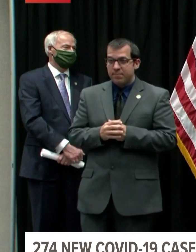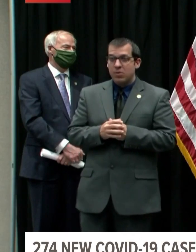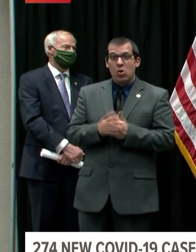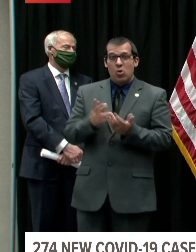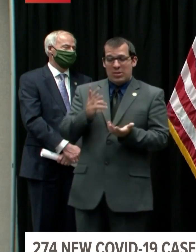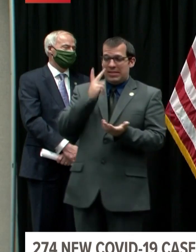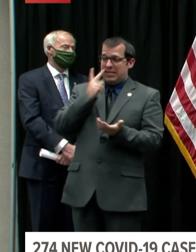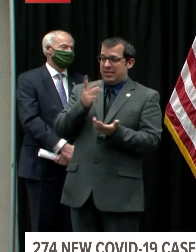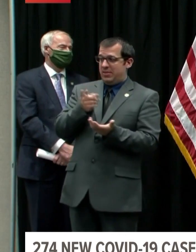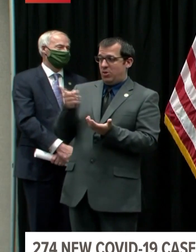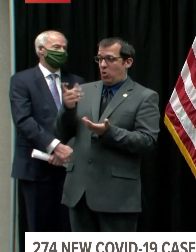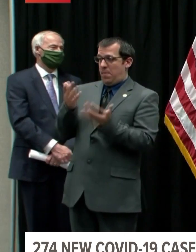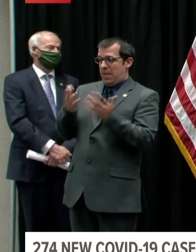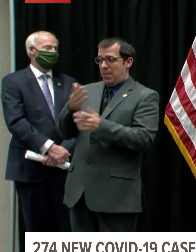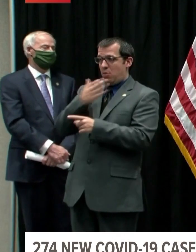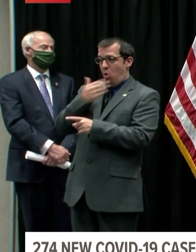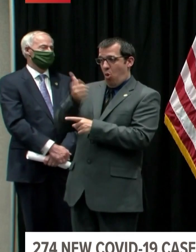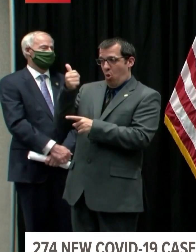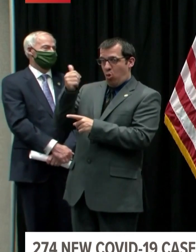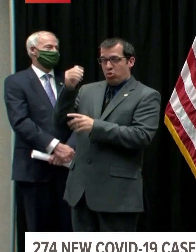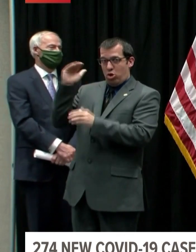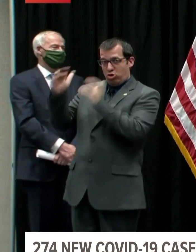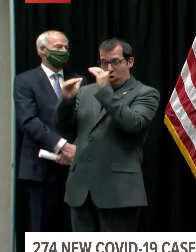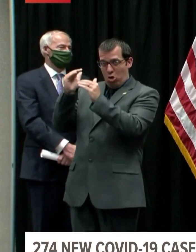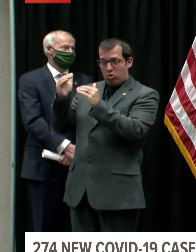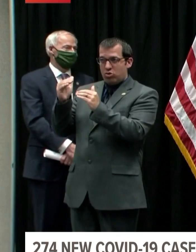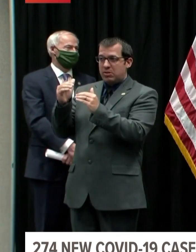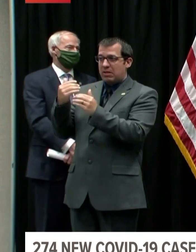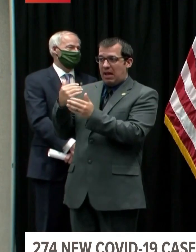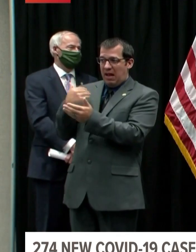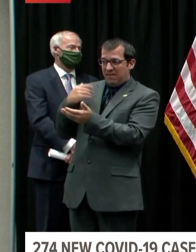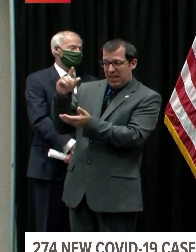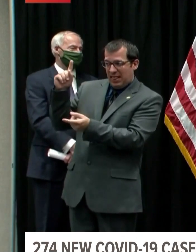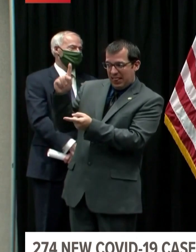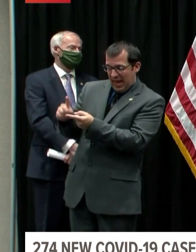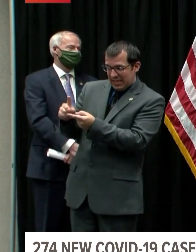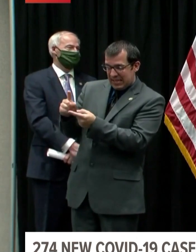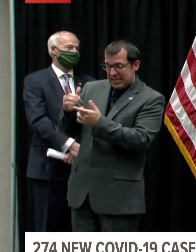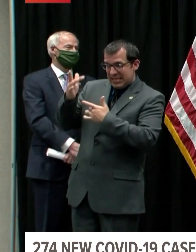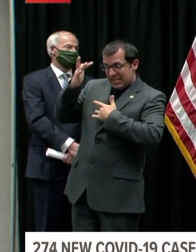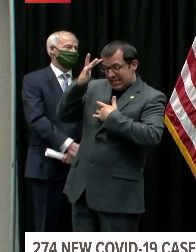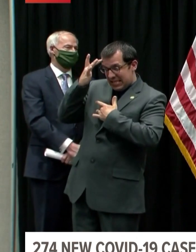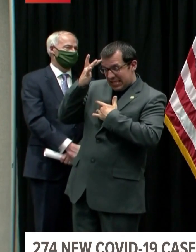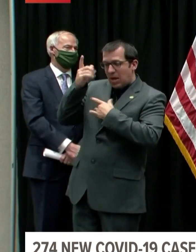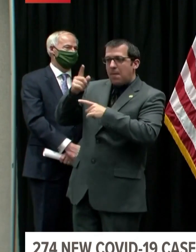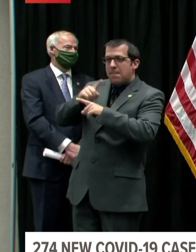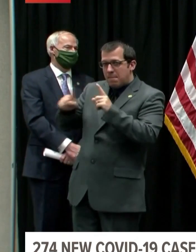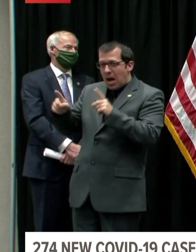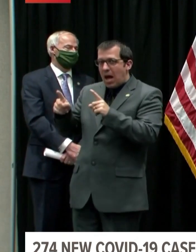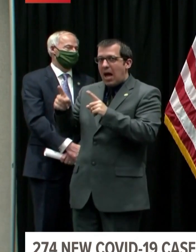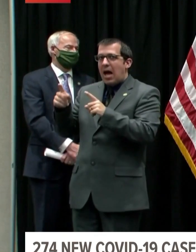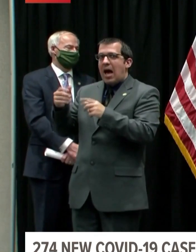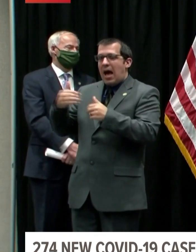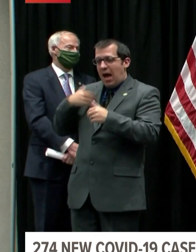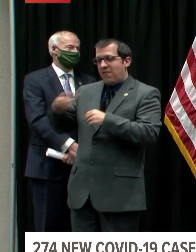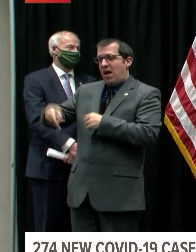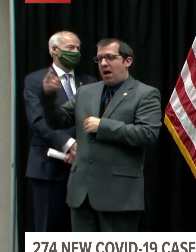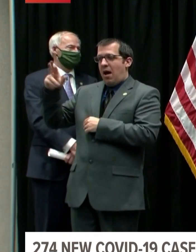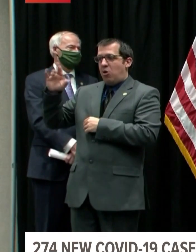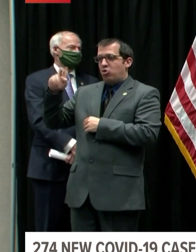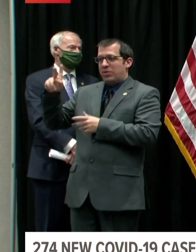have older adults who have a lower percentage of the cases, but they're at higher risk for dying from